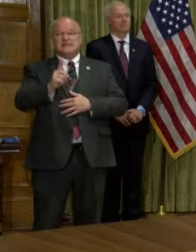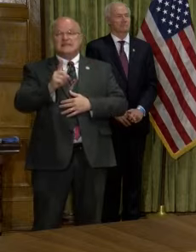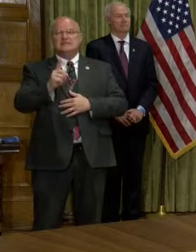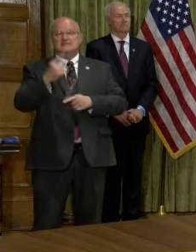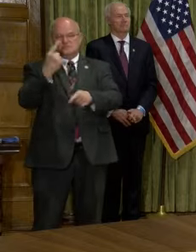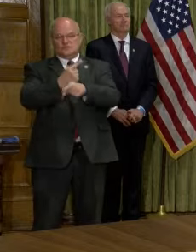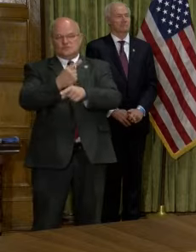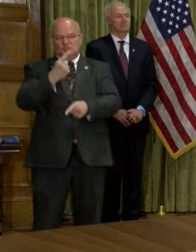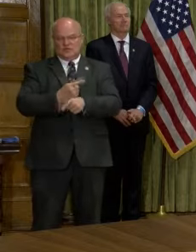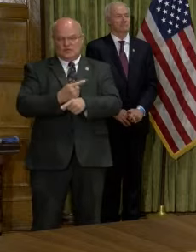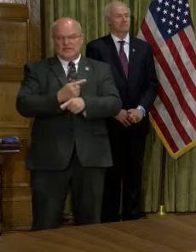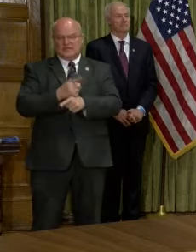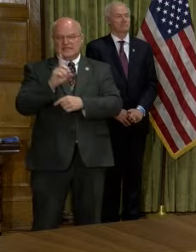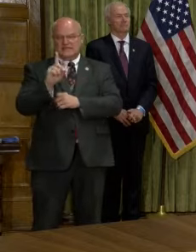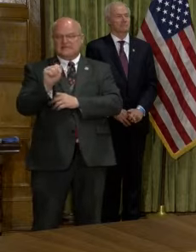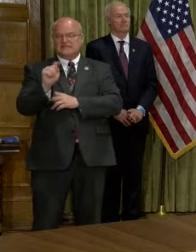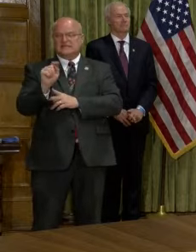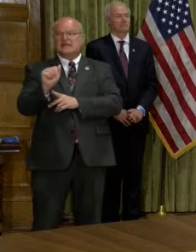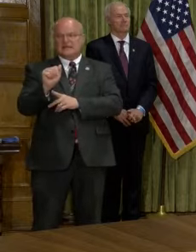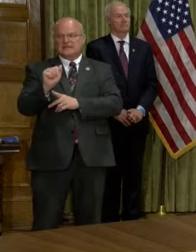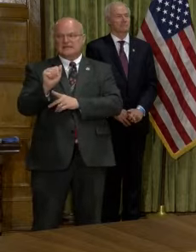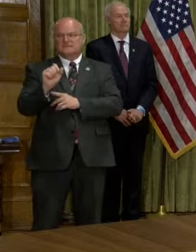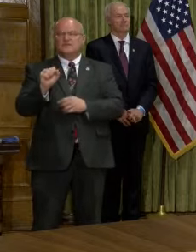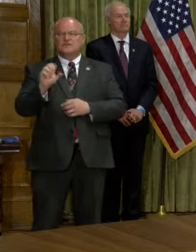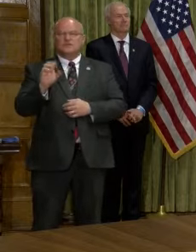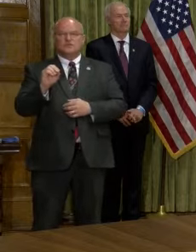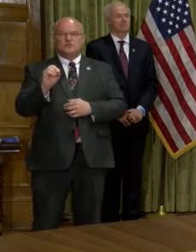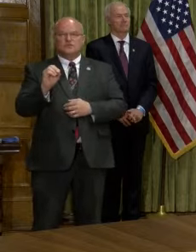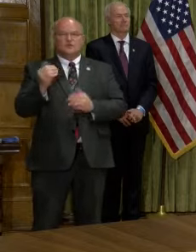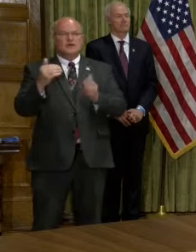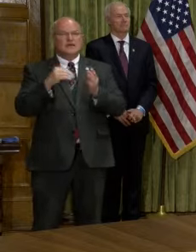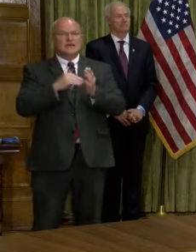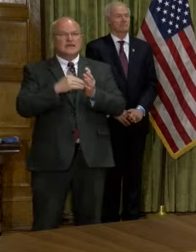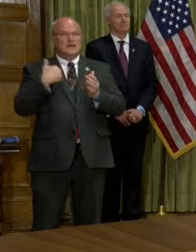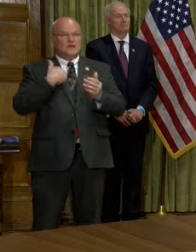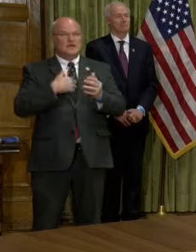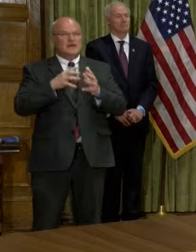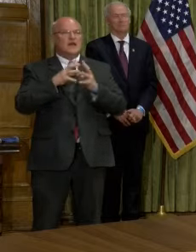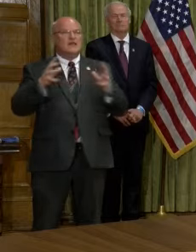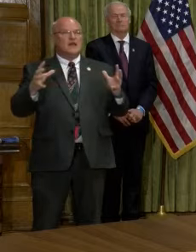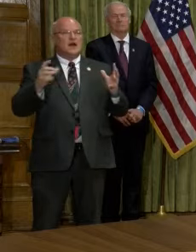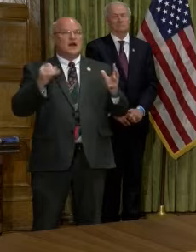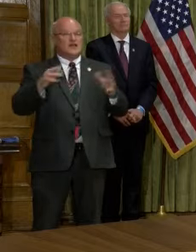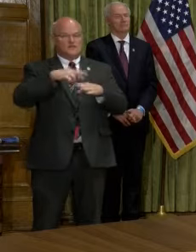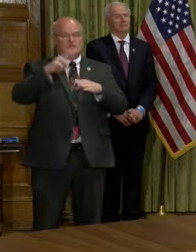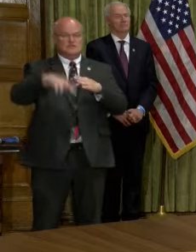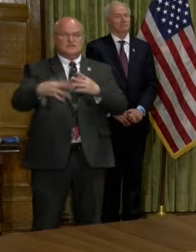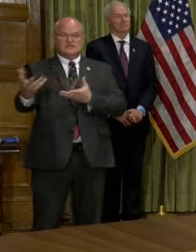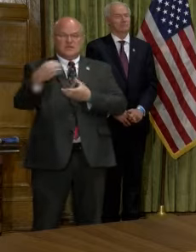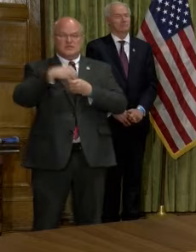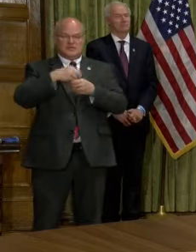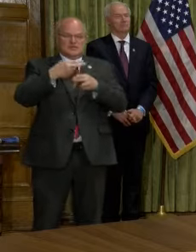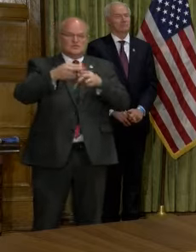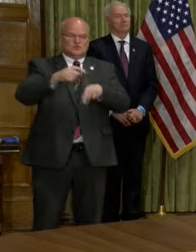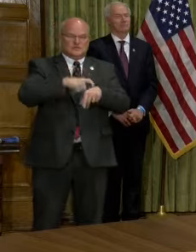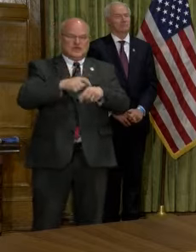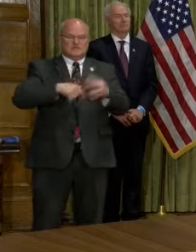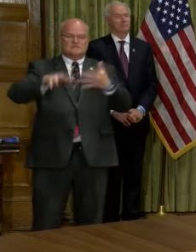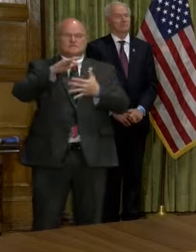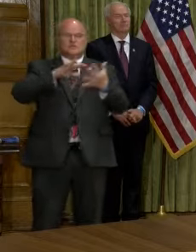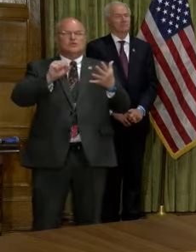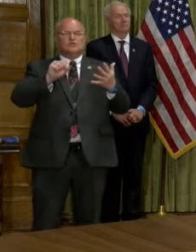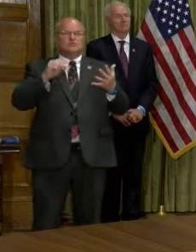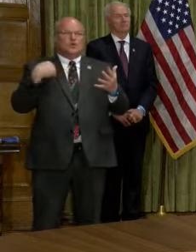all correct data. So again, we've had a lot of results come in a very short period of time,